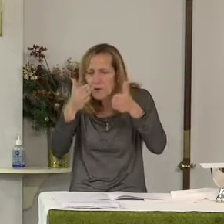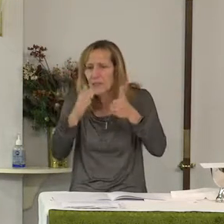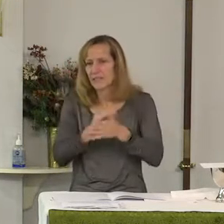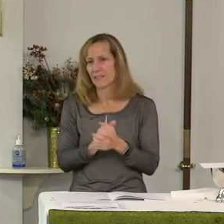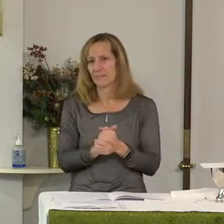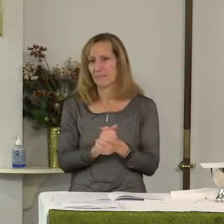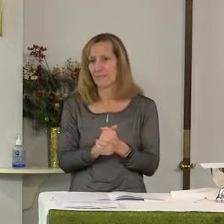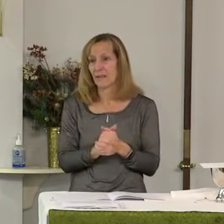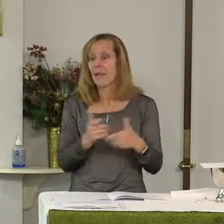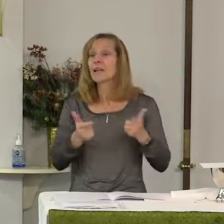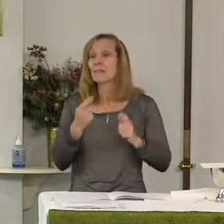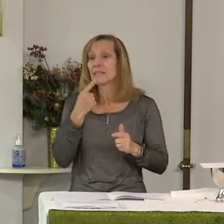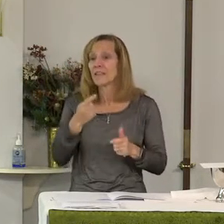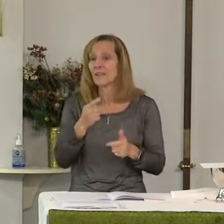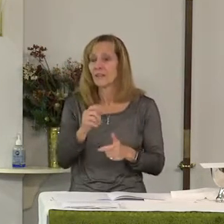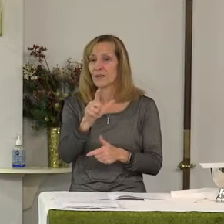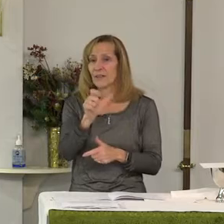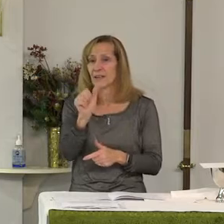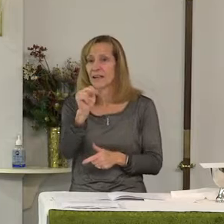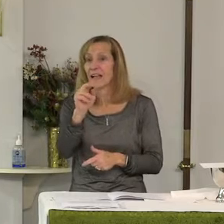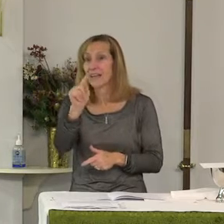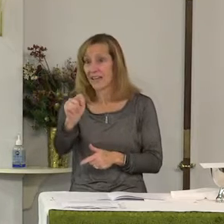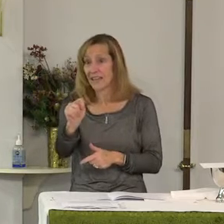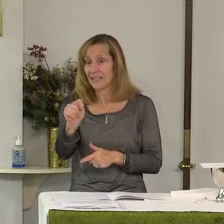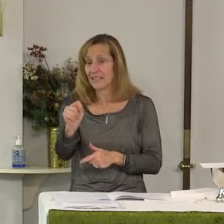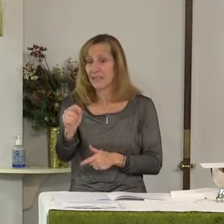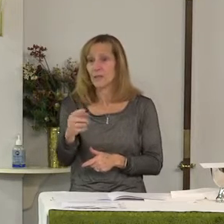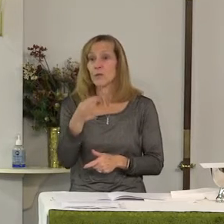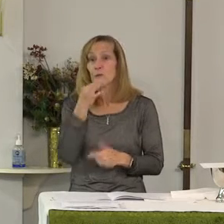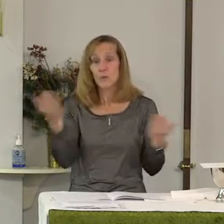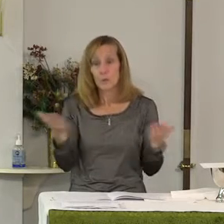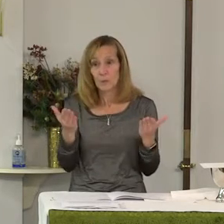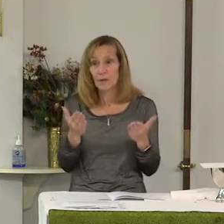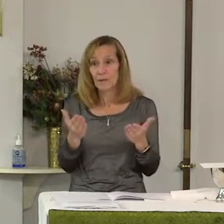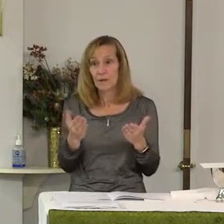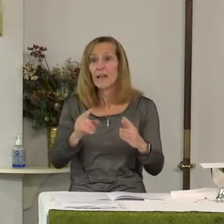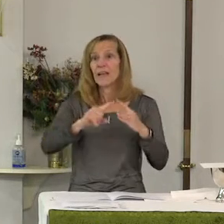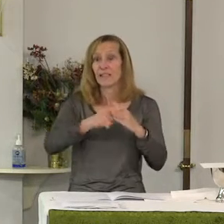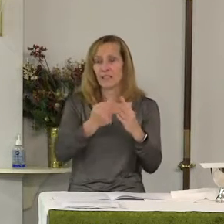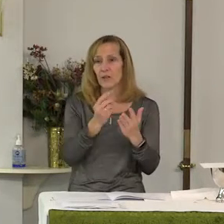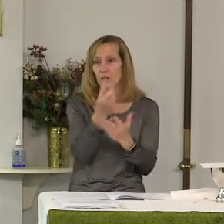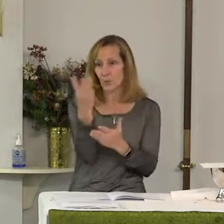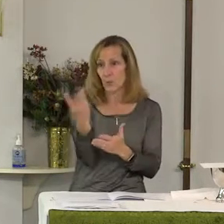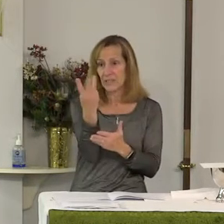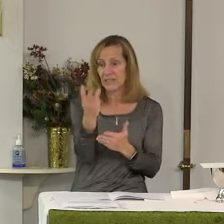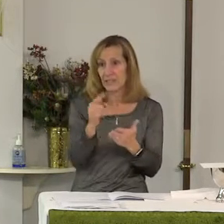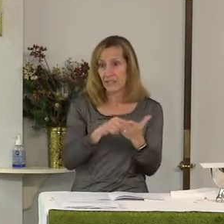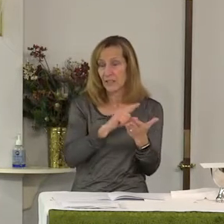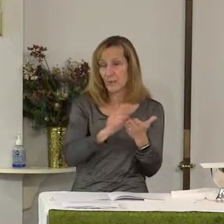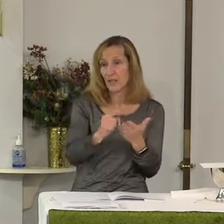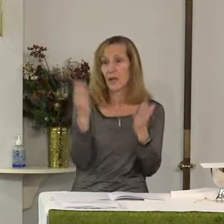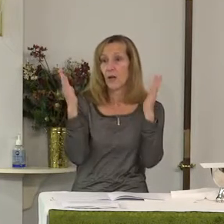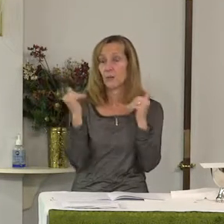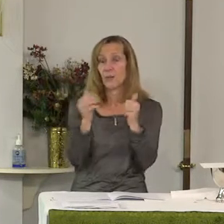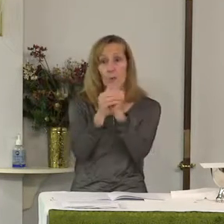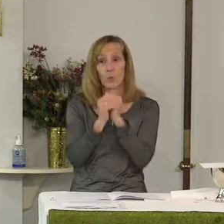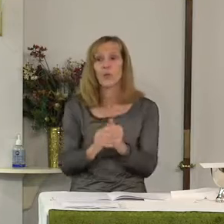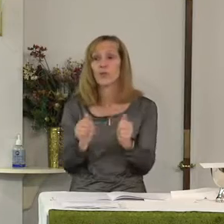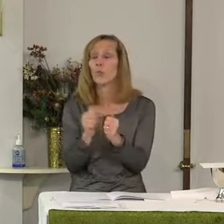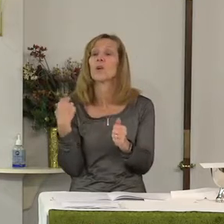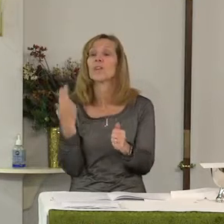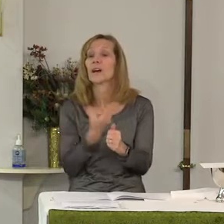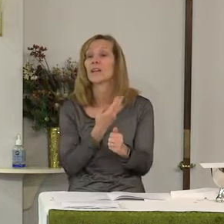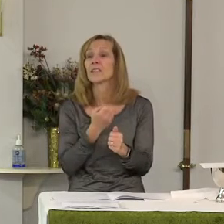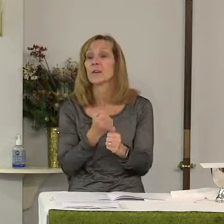Well, let me tell you, Lent is coming. It starts this Wednesday. I hope you can worship with us